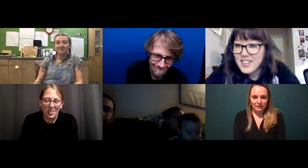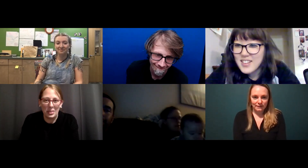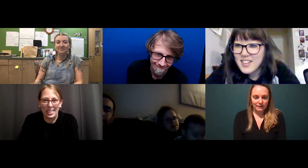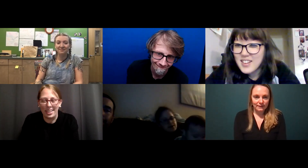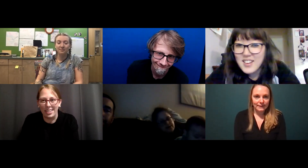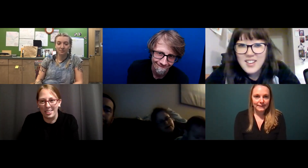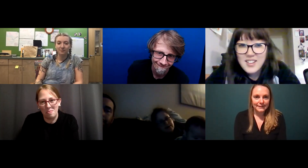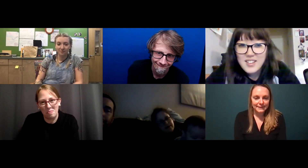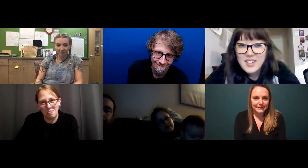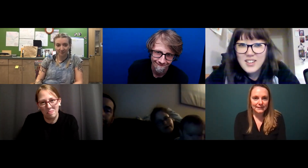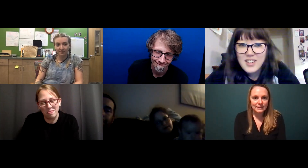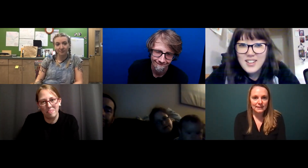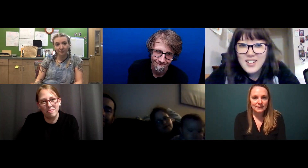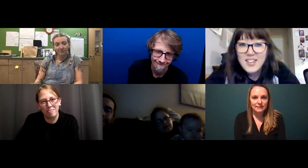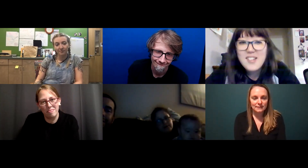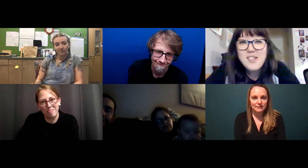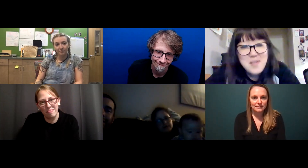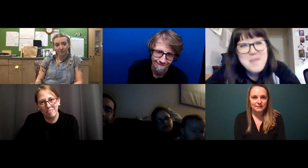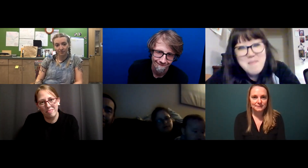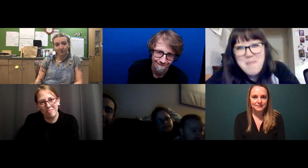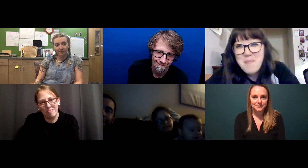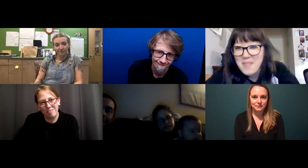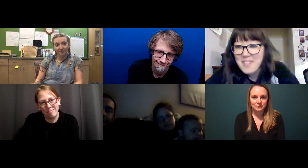Yeah, so we see that a lot.